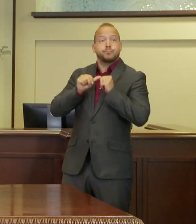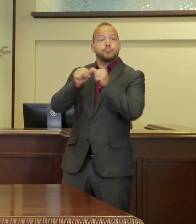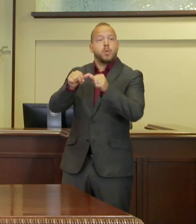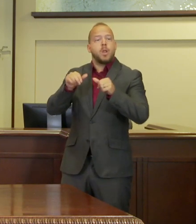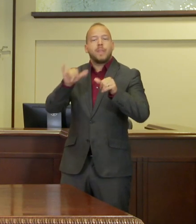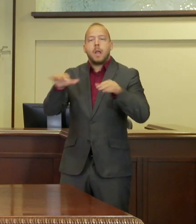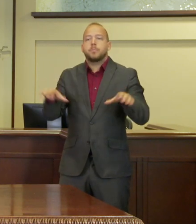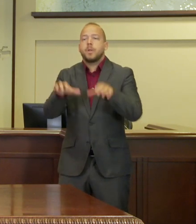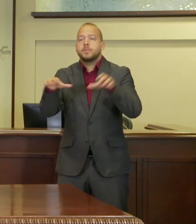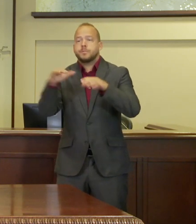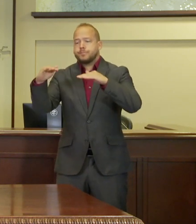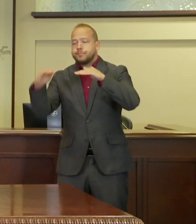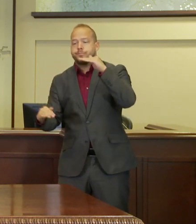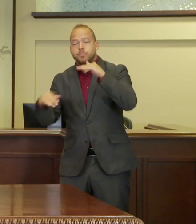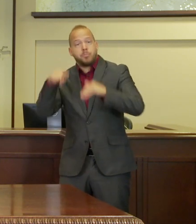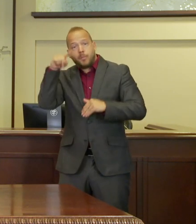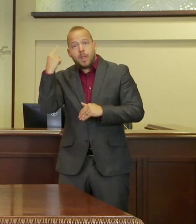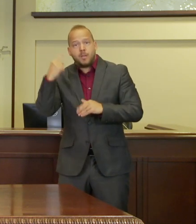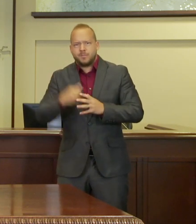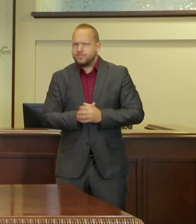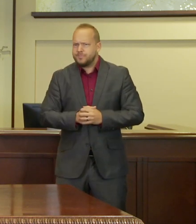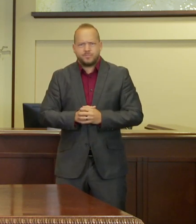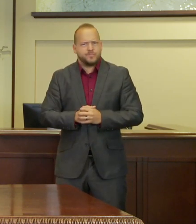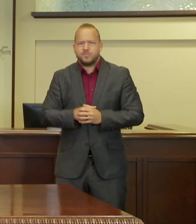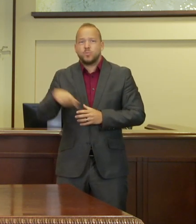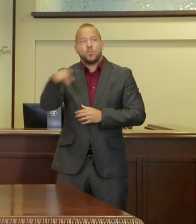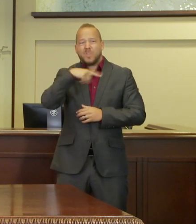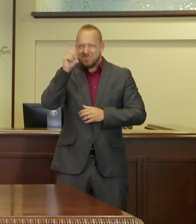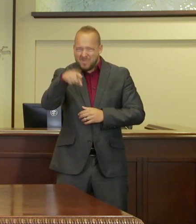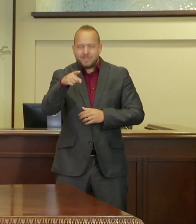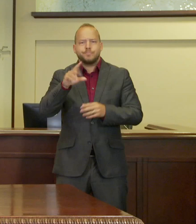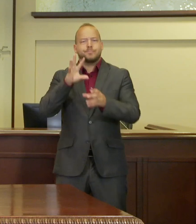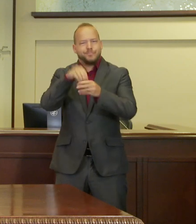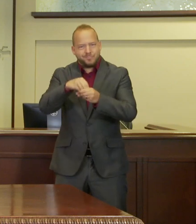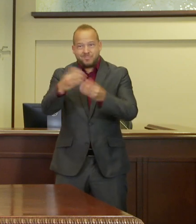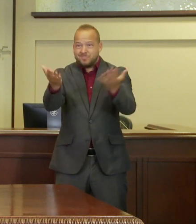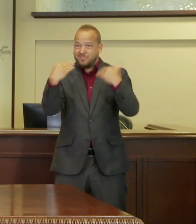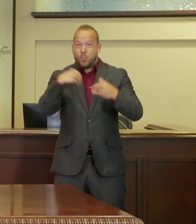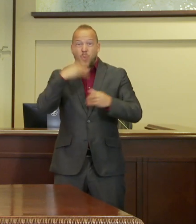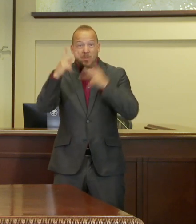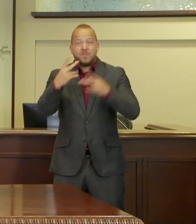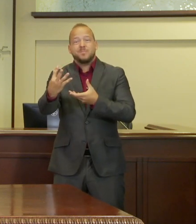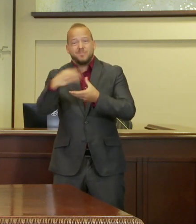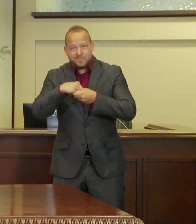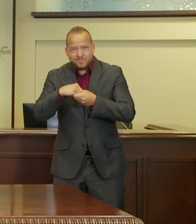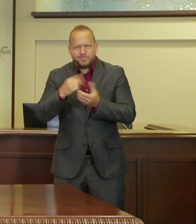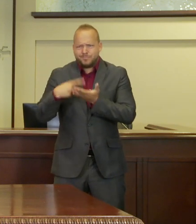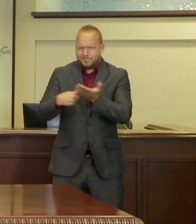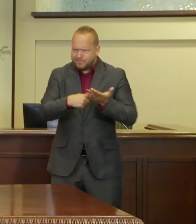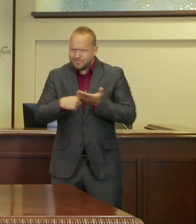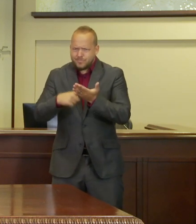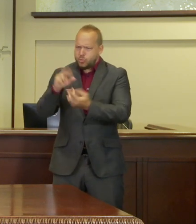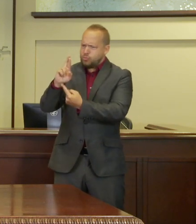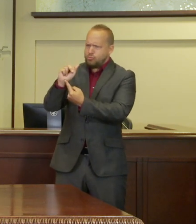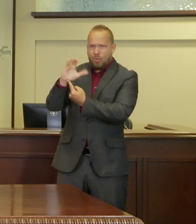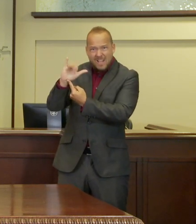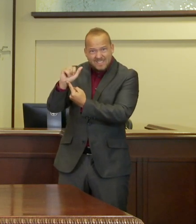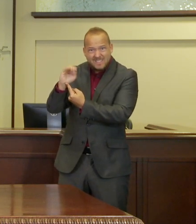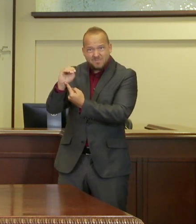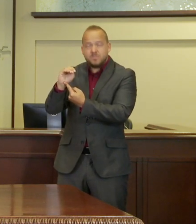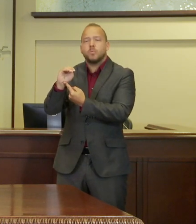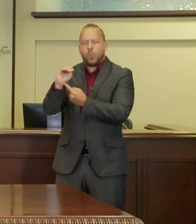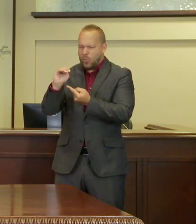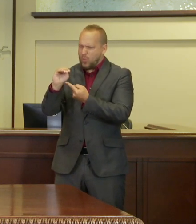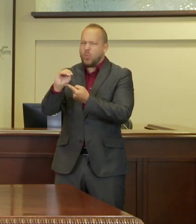tough conversations about race and racism. Stop taking detours. We can no longer afford to hold space for emotions and